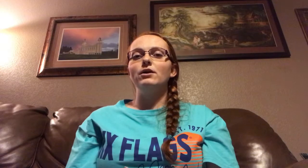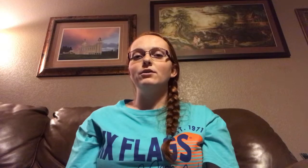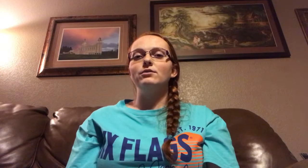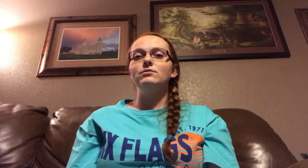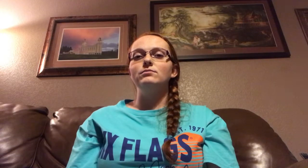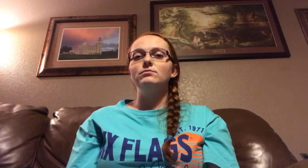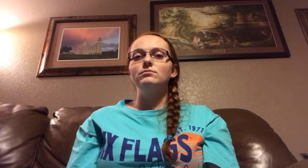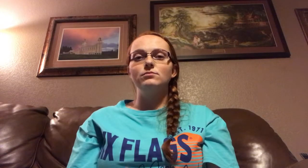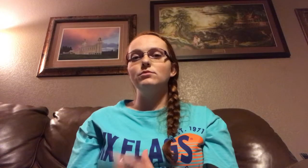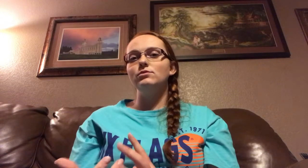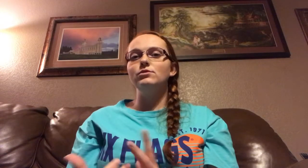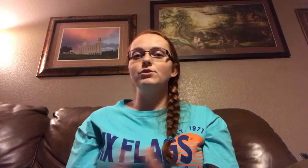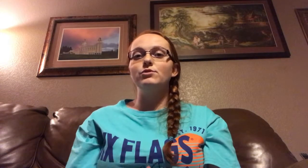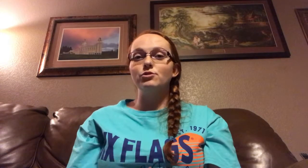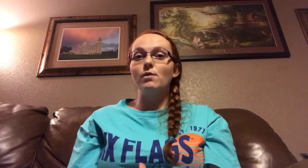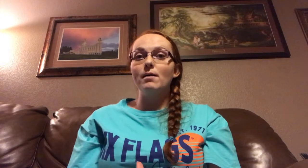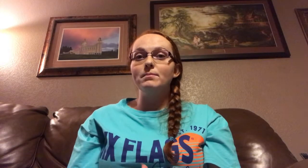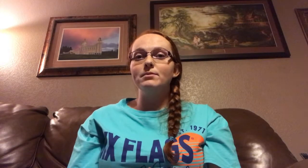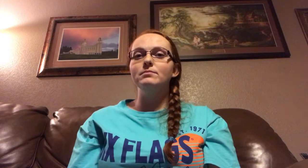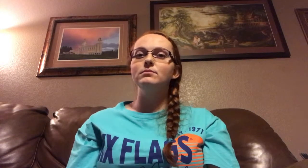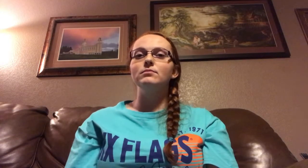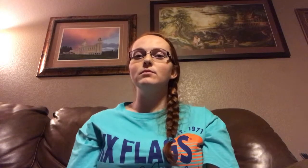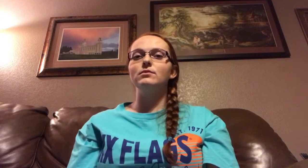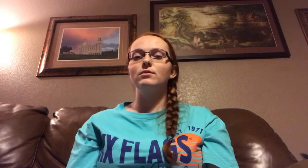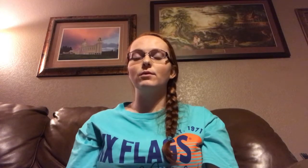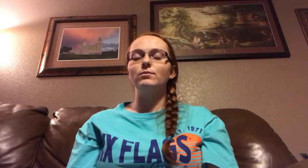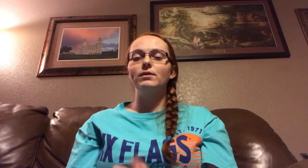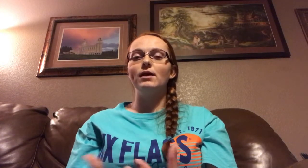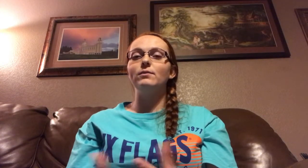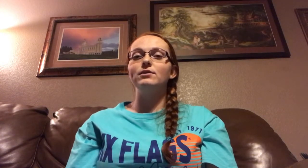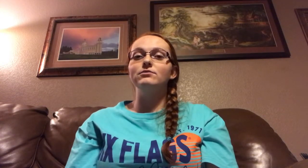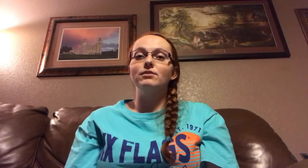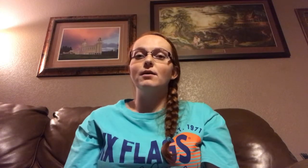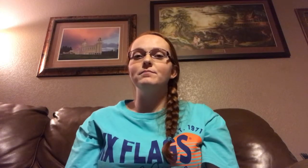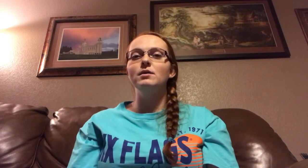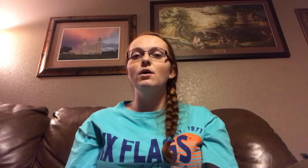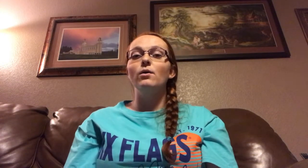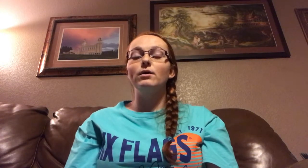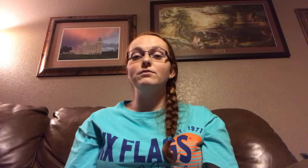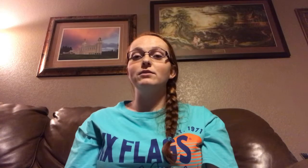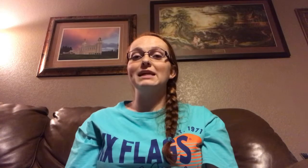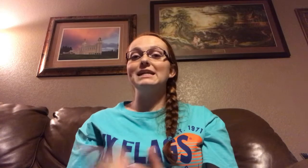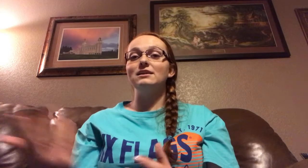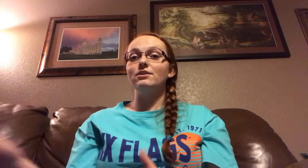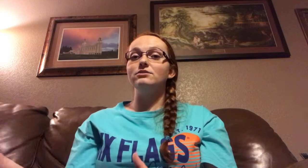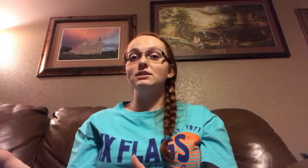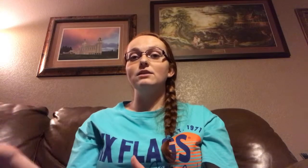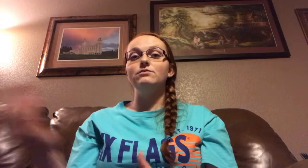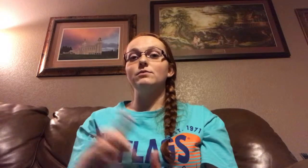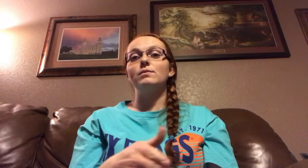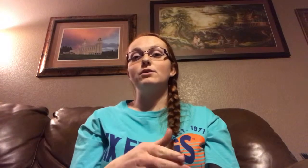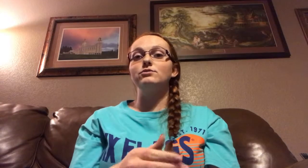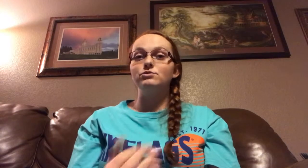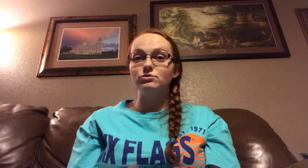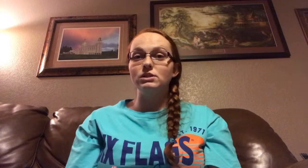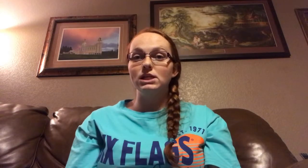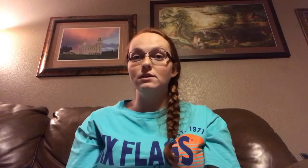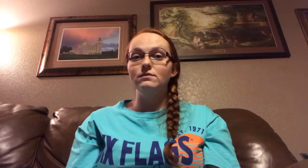where you grew up, or yeah, where you're from. Or if you're like in another state from where you usually live, you